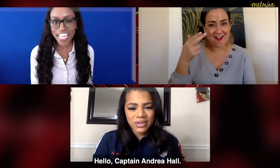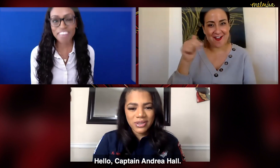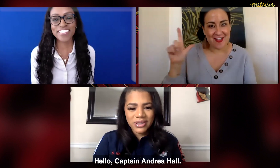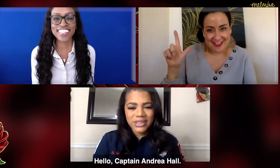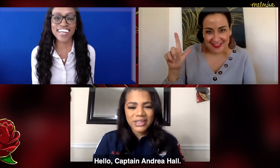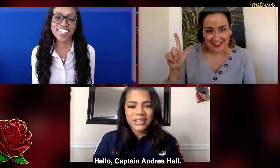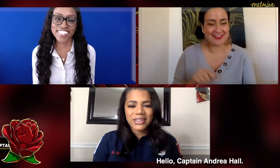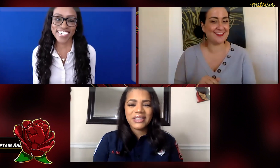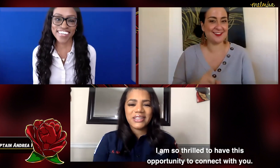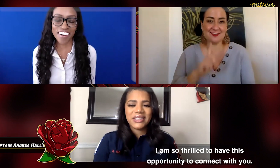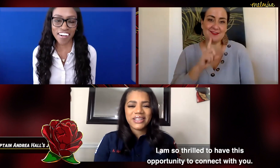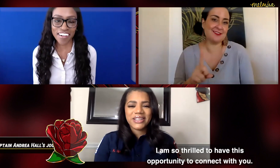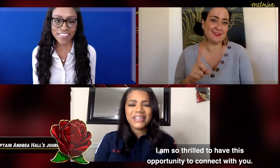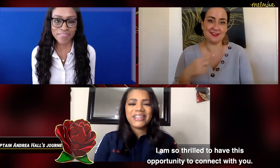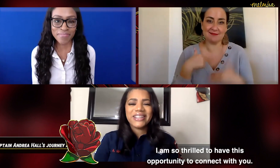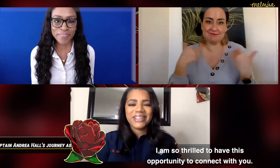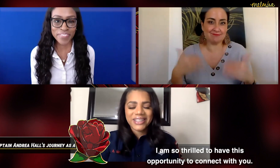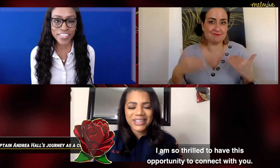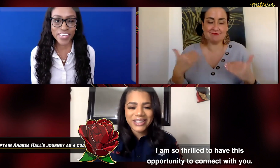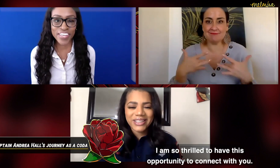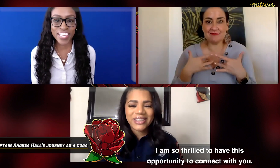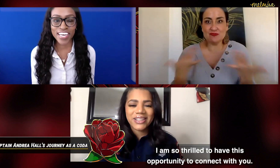Hello, Captain Andrea Hall.